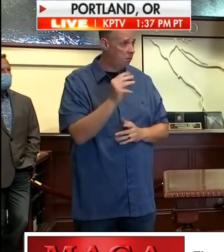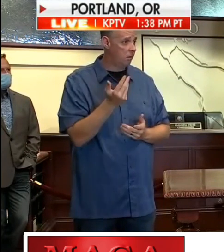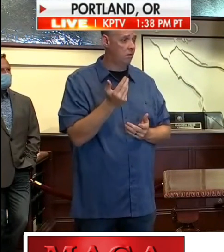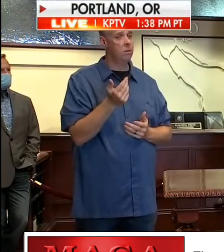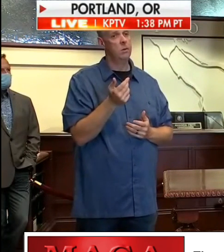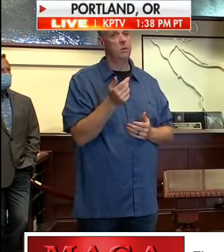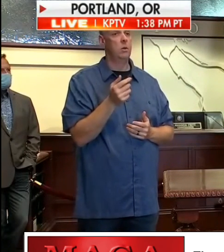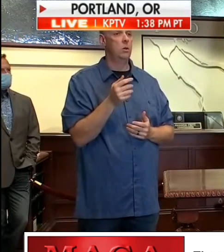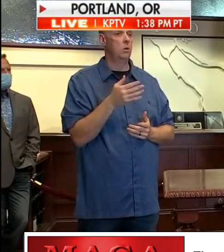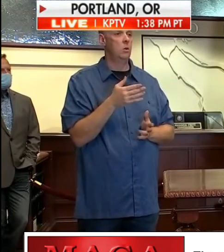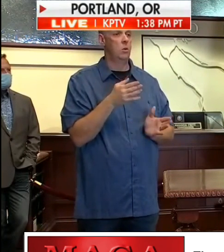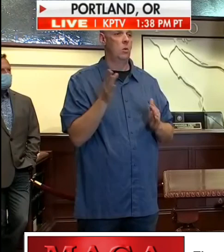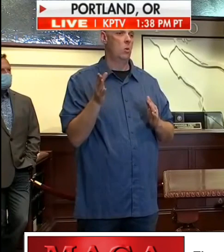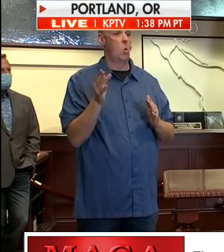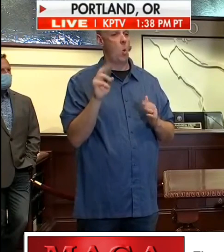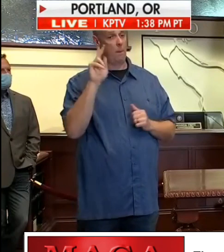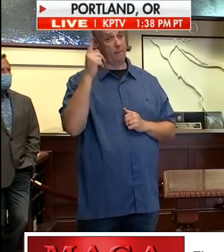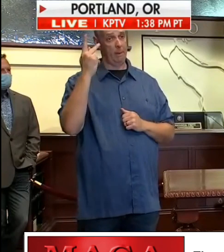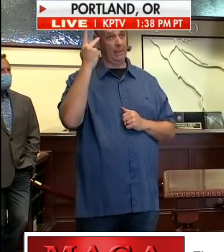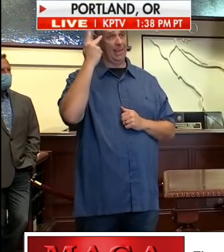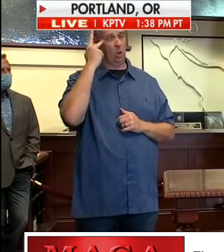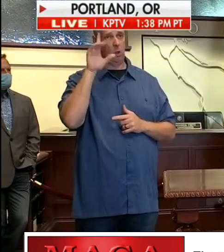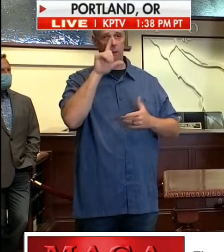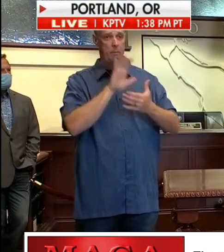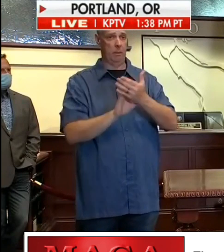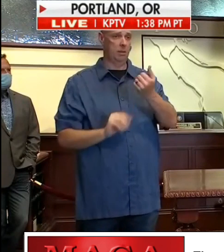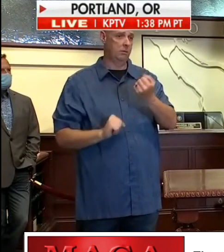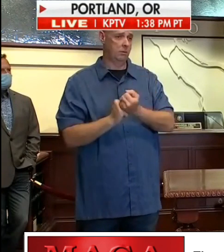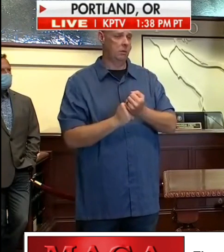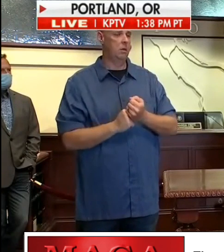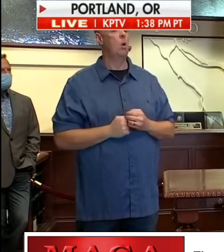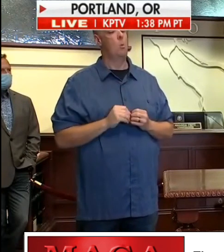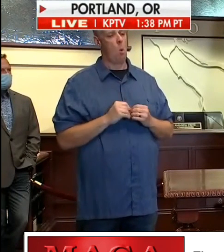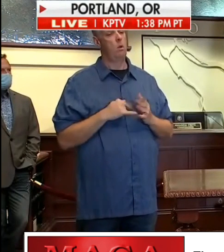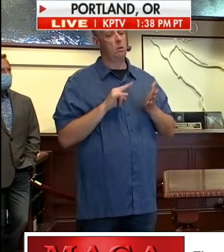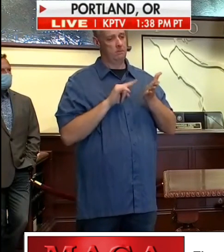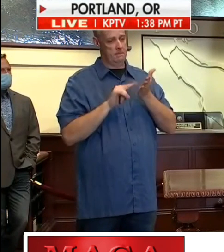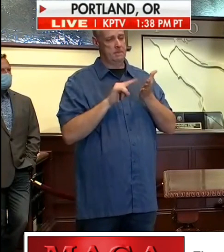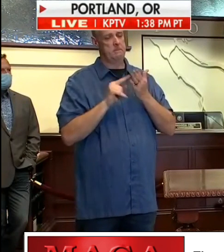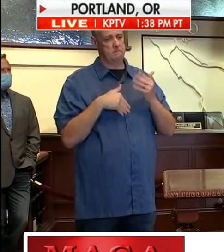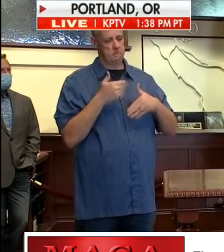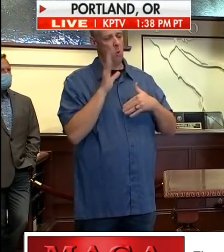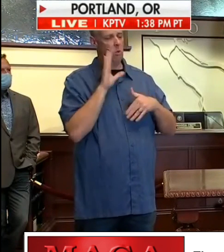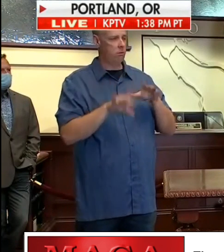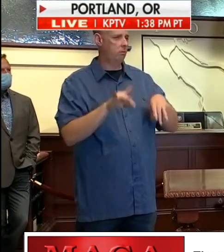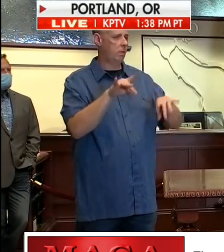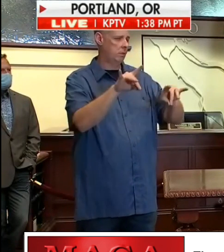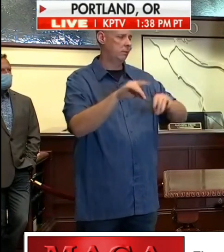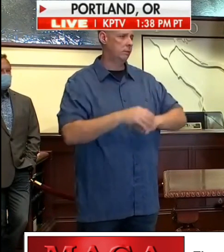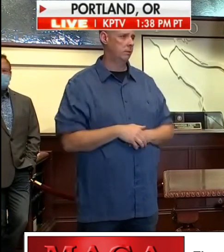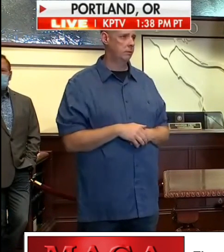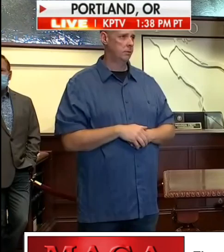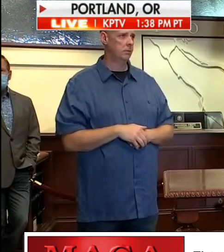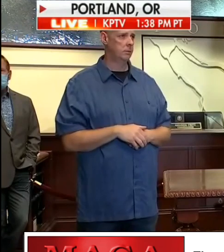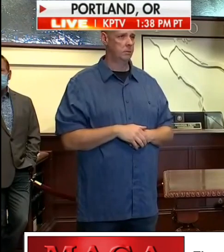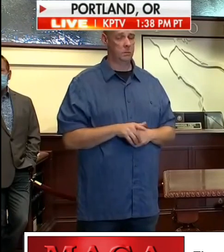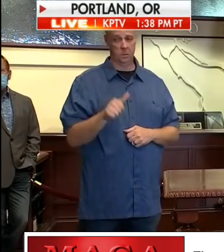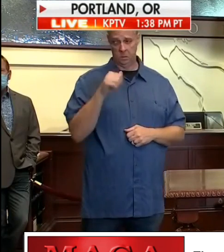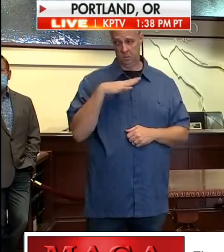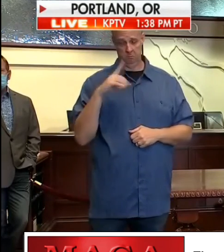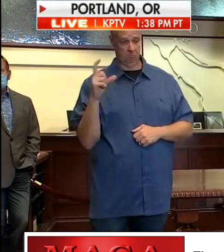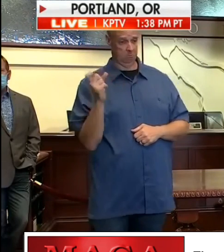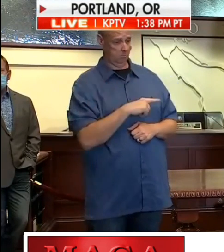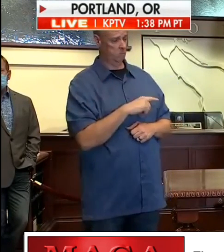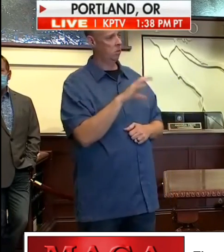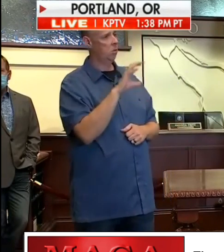a, you know, kind of political ideology case. But I think as we get further into the investigation, we might learn more. Chief, some of the folks